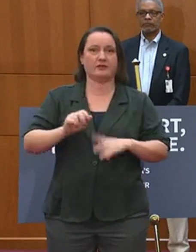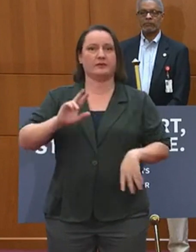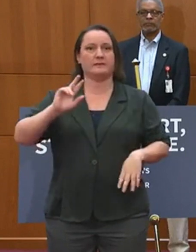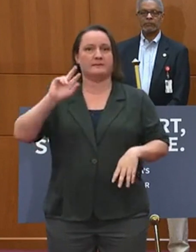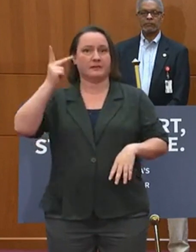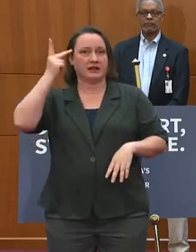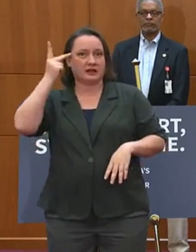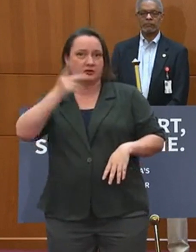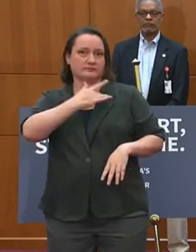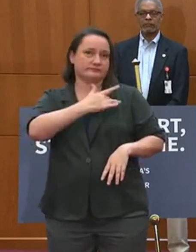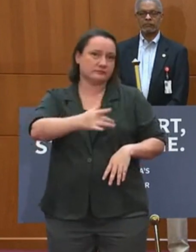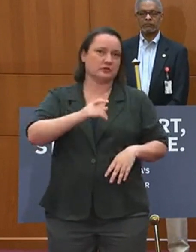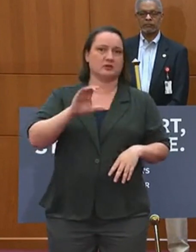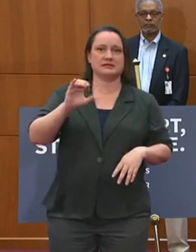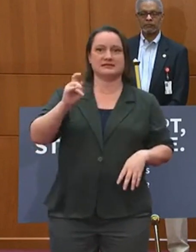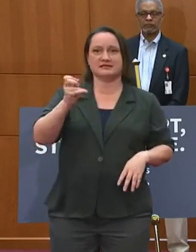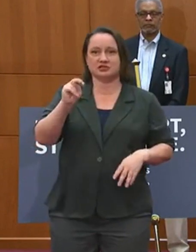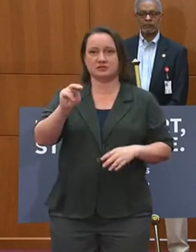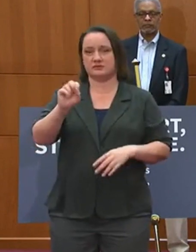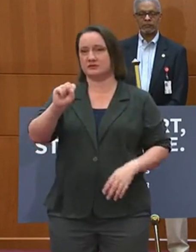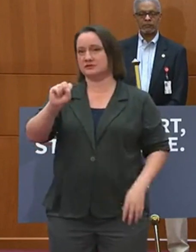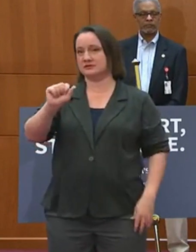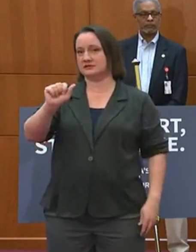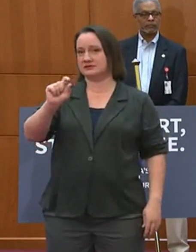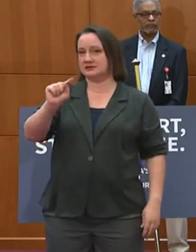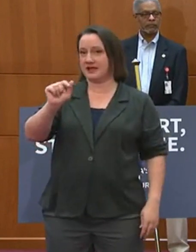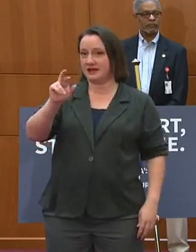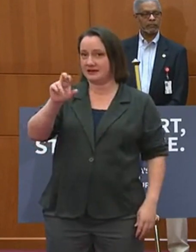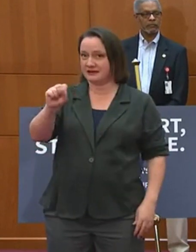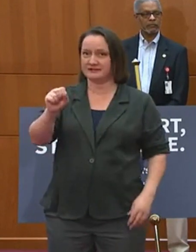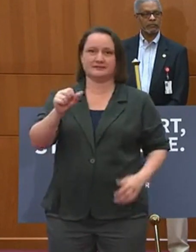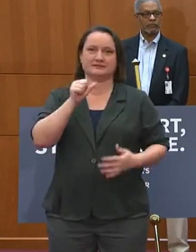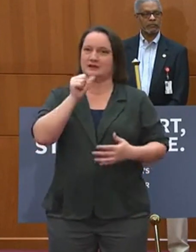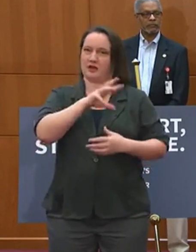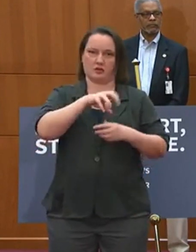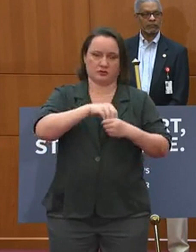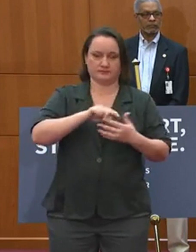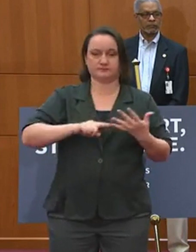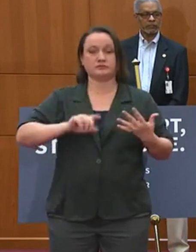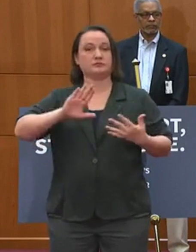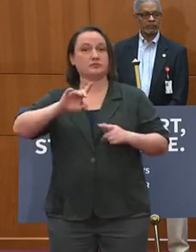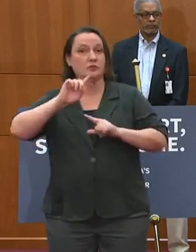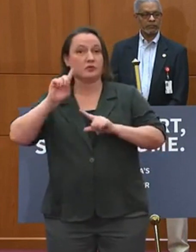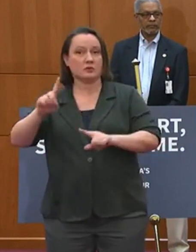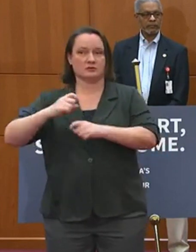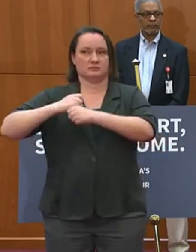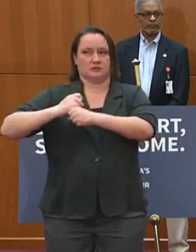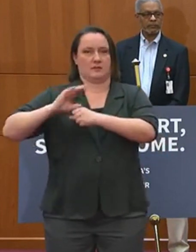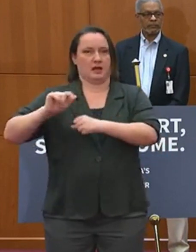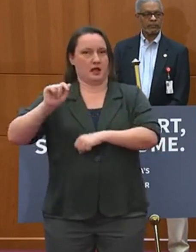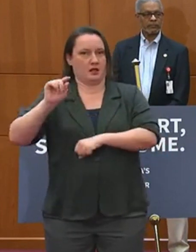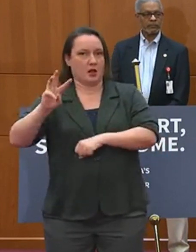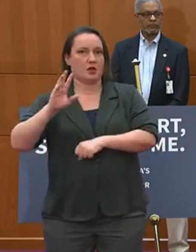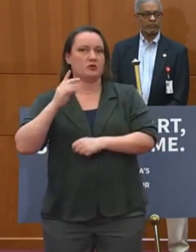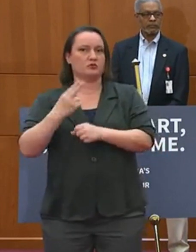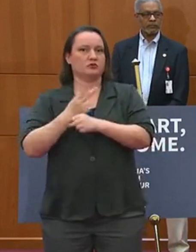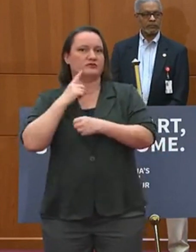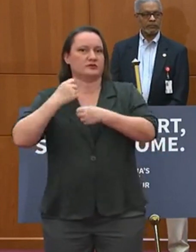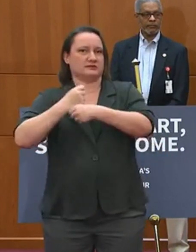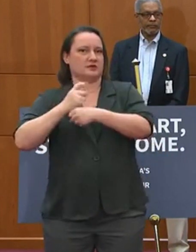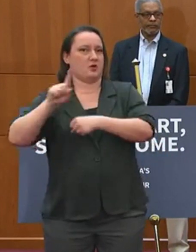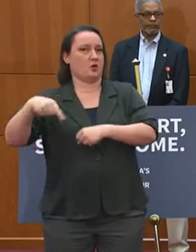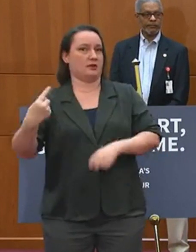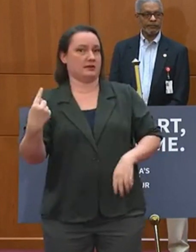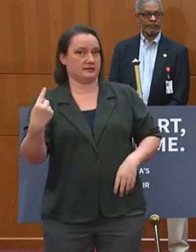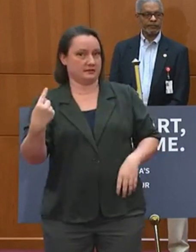citizenship status. Your responses are protected by law, and it'll only be used for statistical purposes.